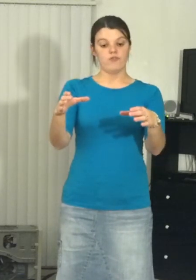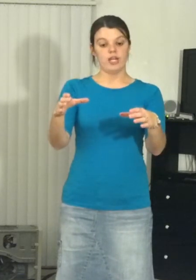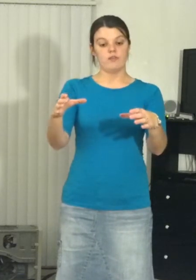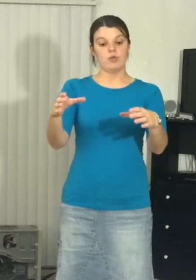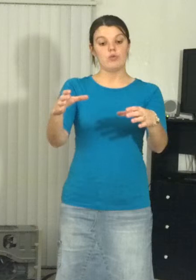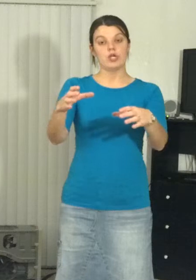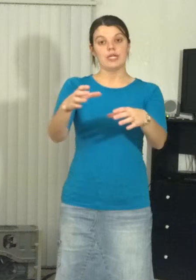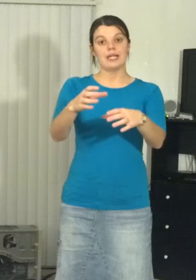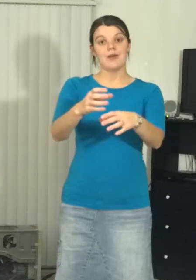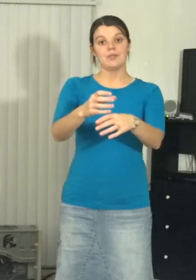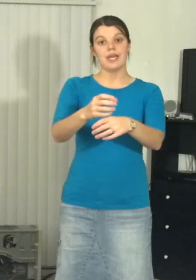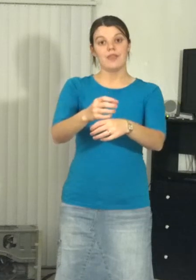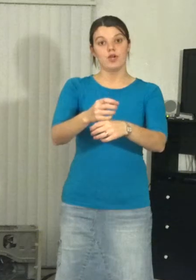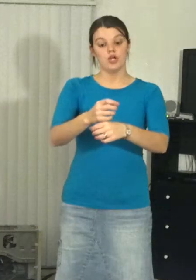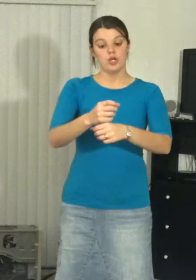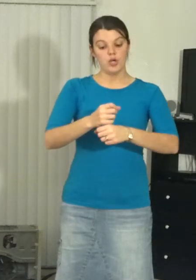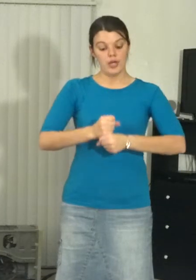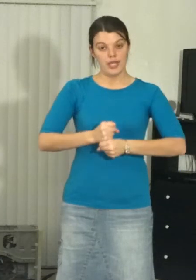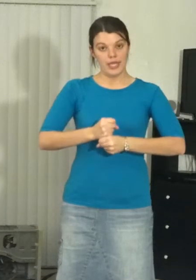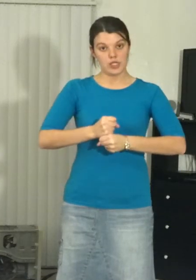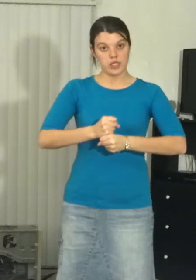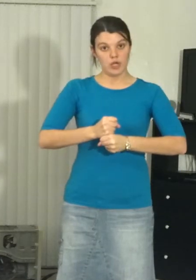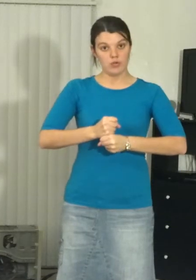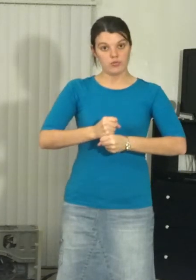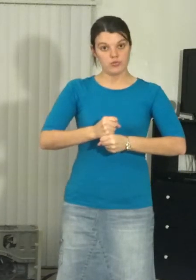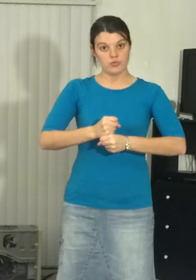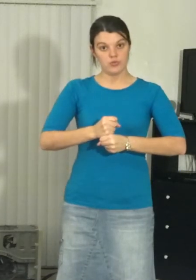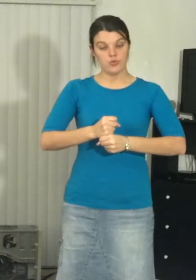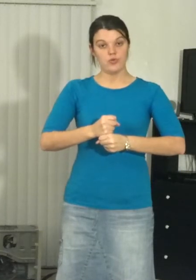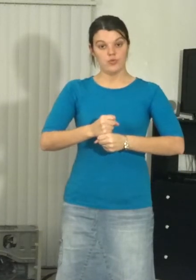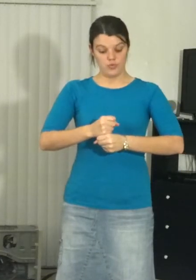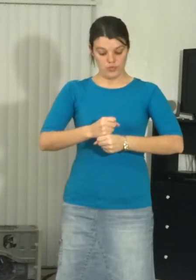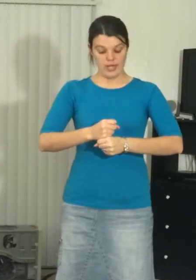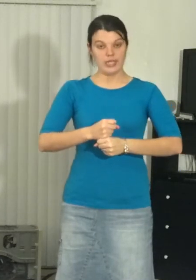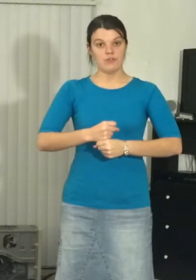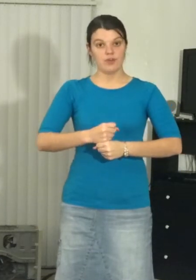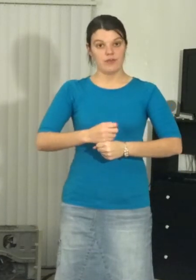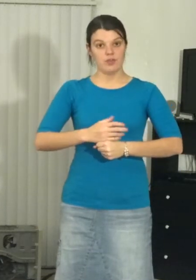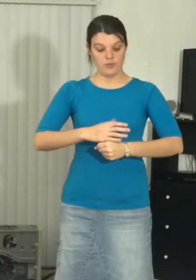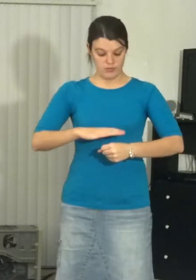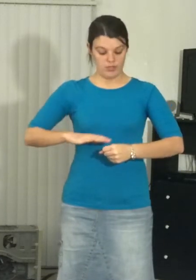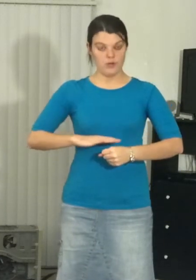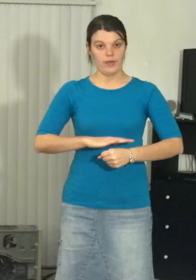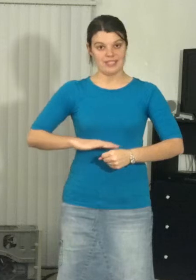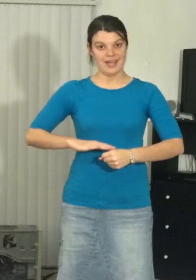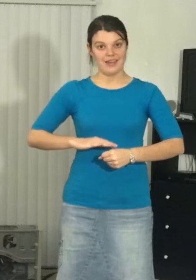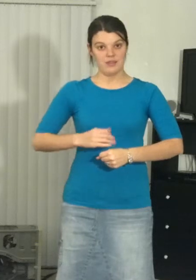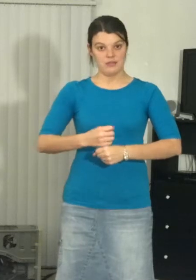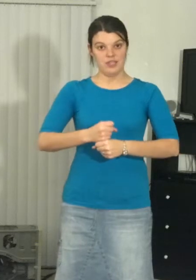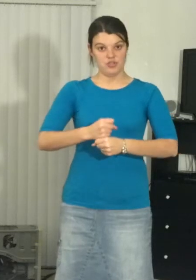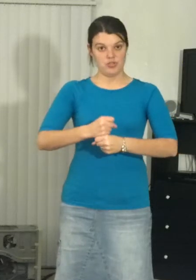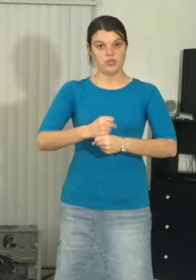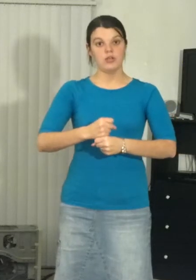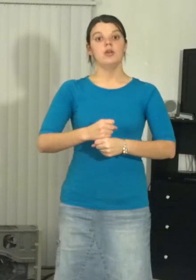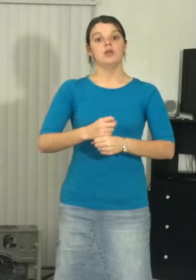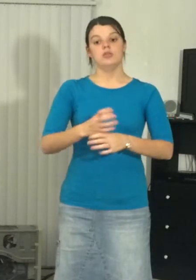front of you. They're going to come together and close right in front of you, waist high-ish.